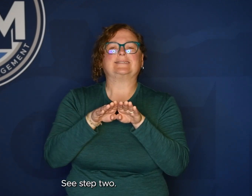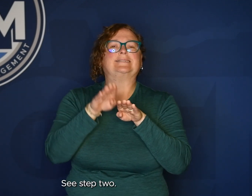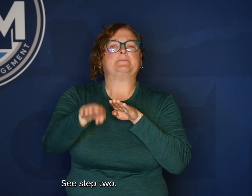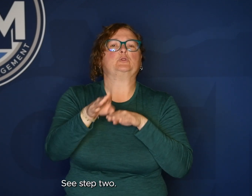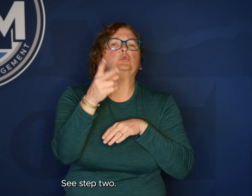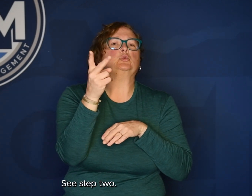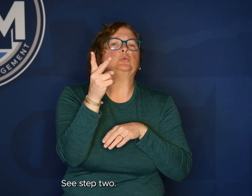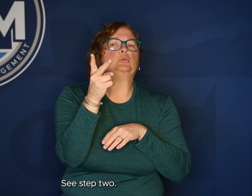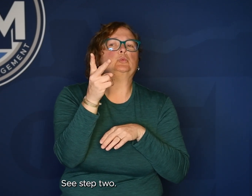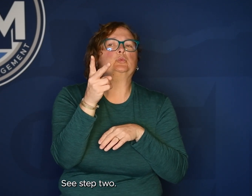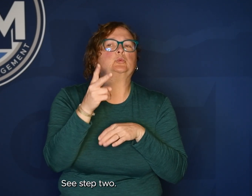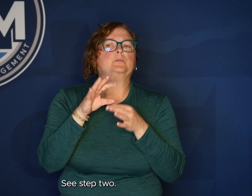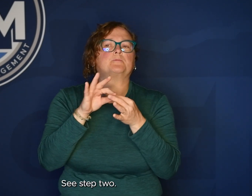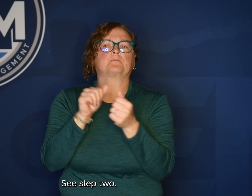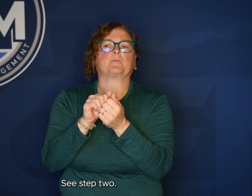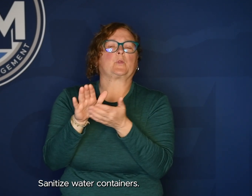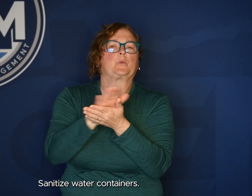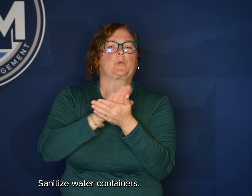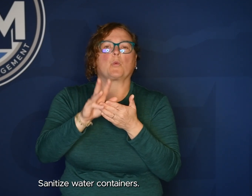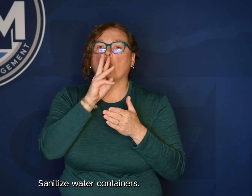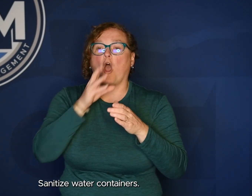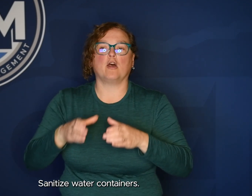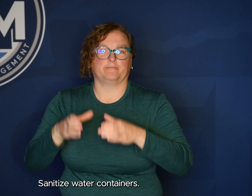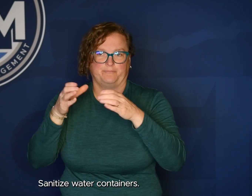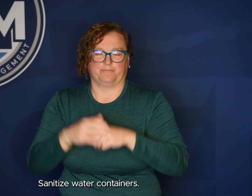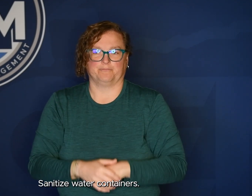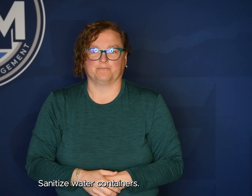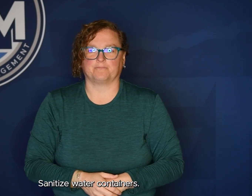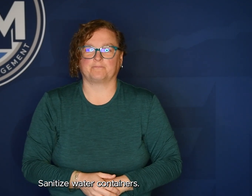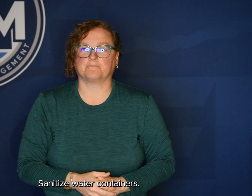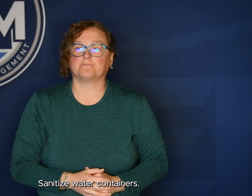See Step 2, Sanitize water containers.